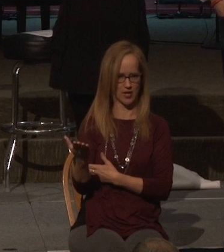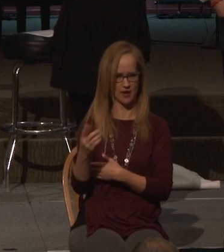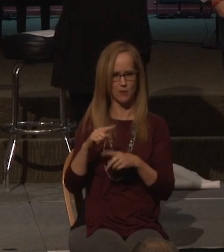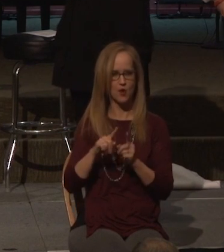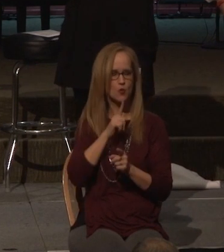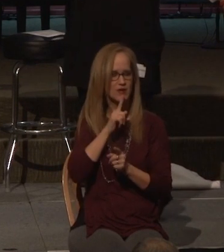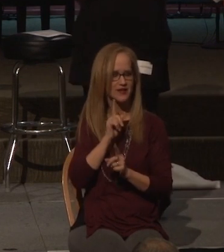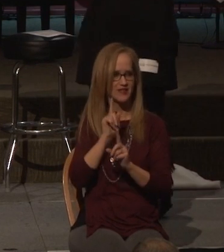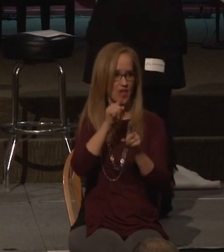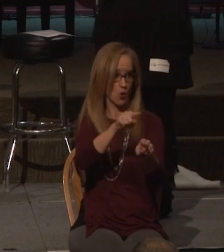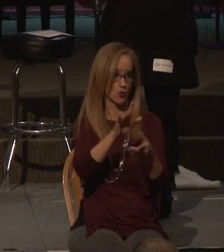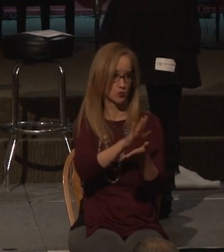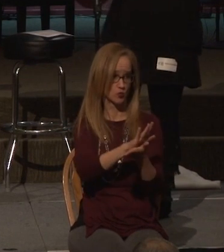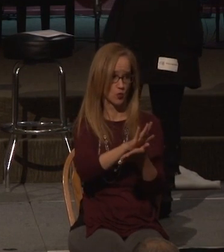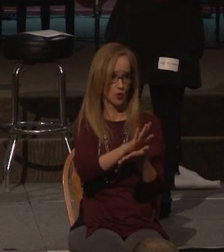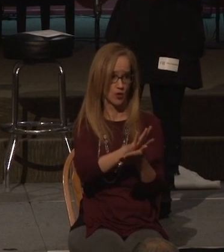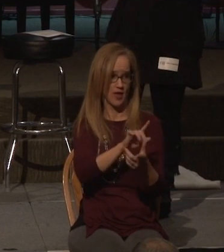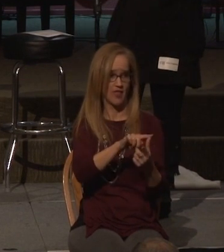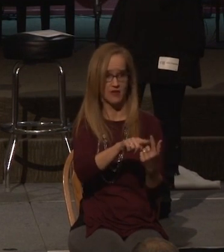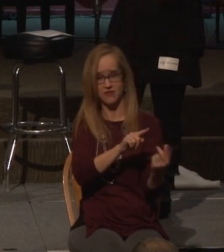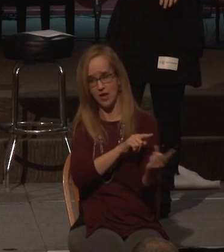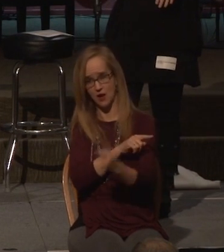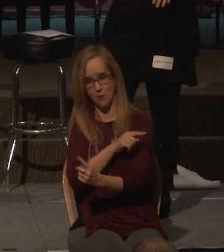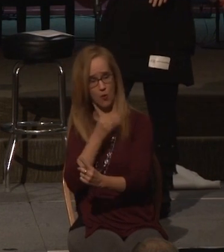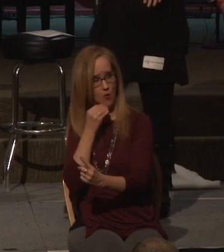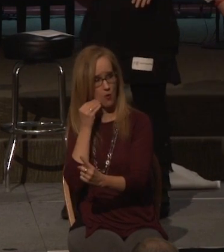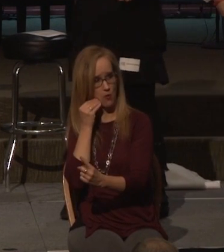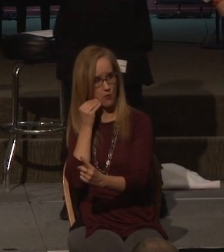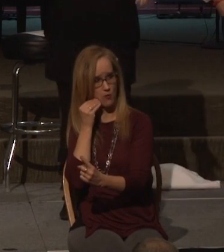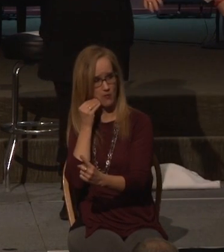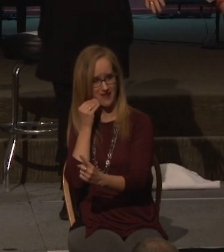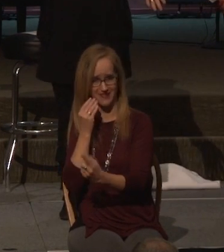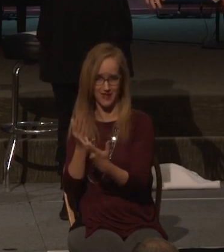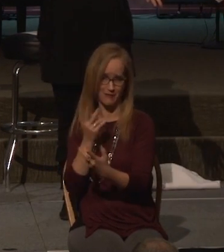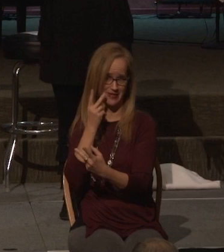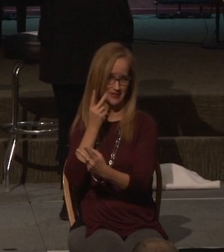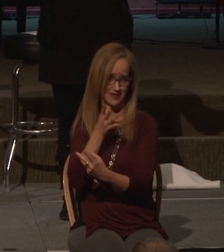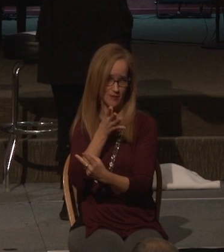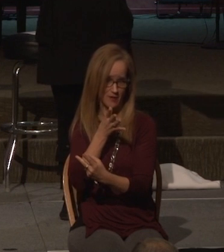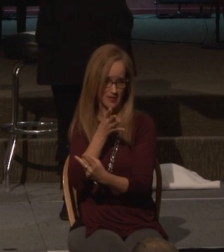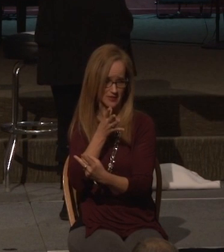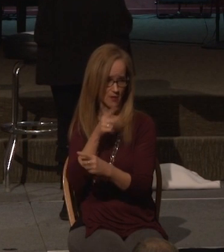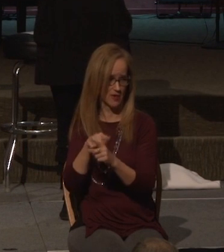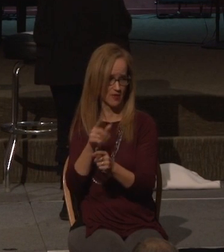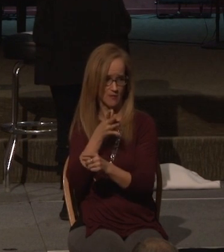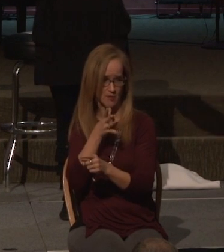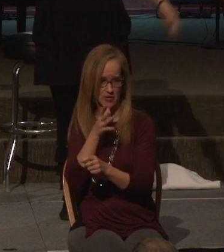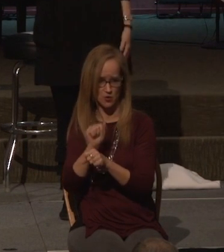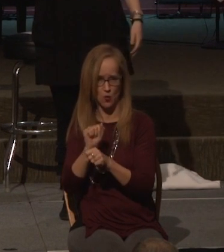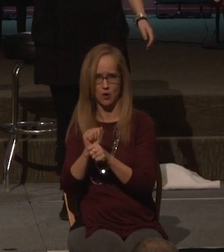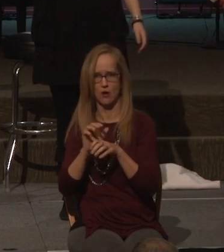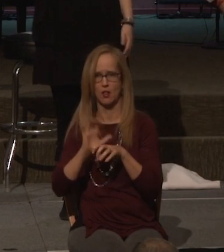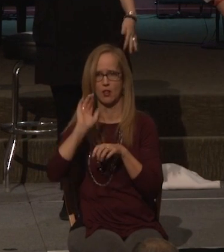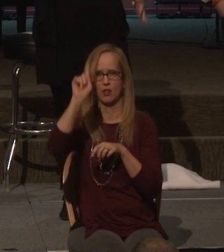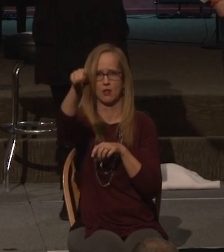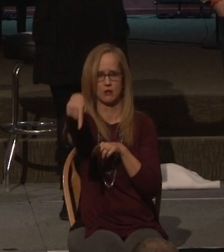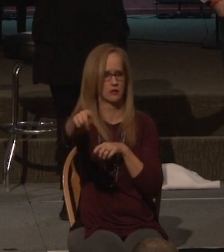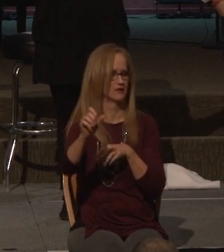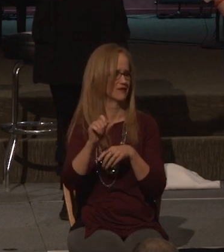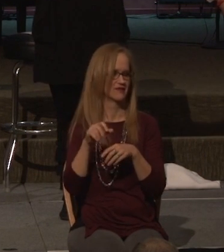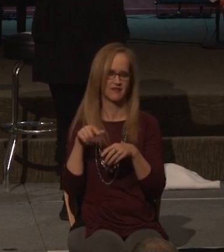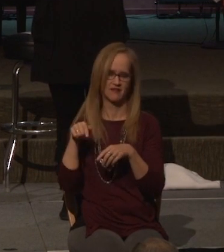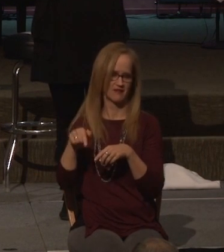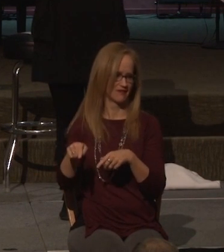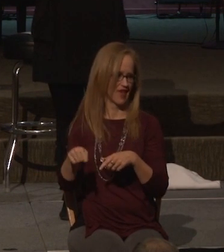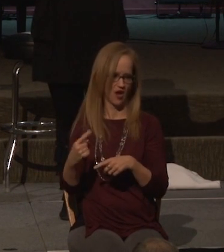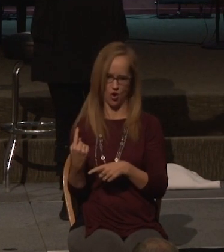really they go to school, and then they come home, and they might get to see their mommies, but their mommies work so far away that they're there